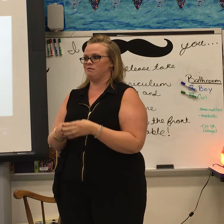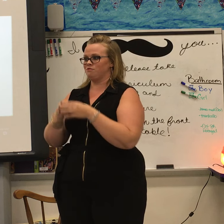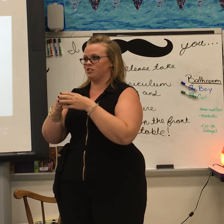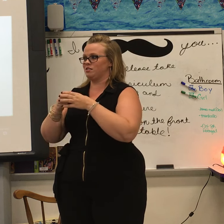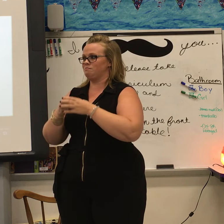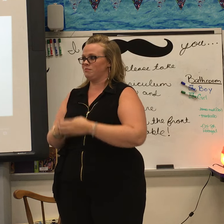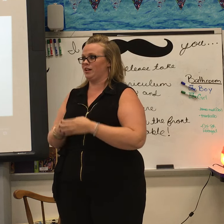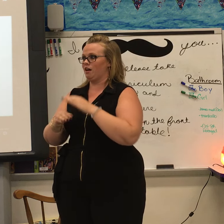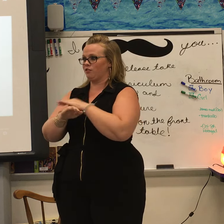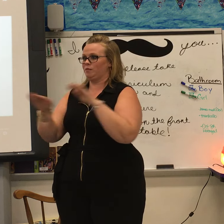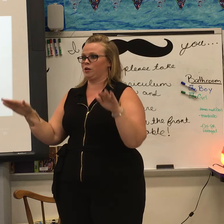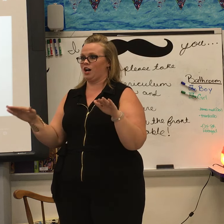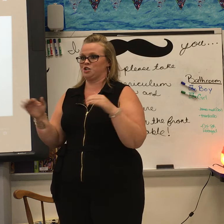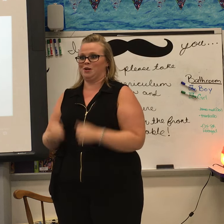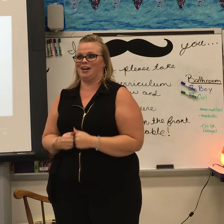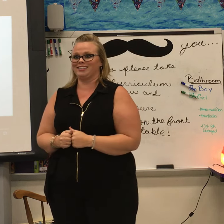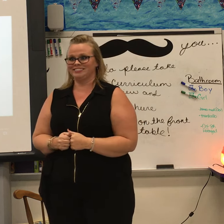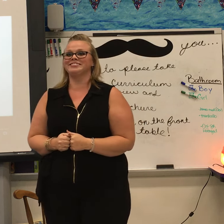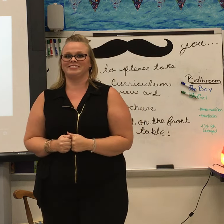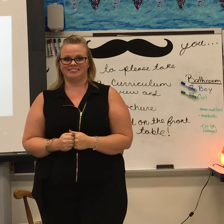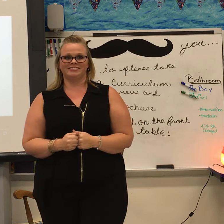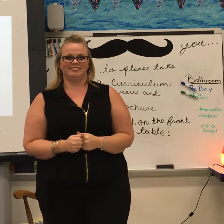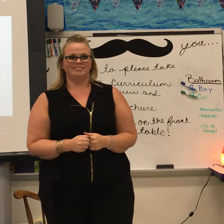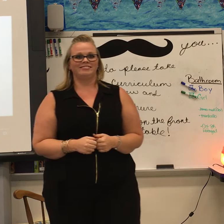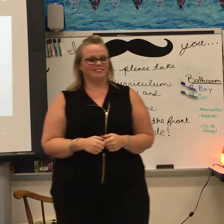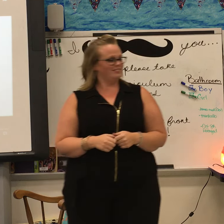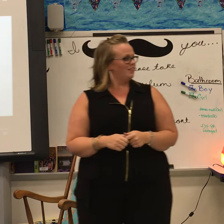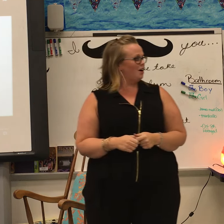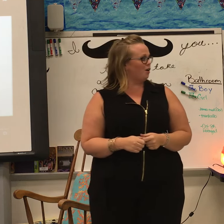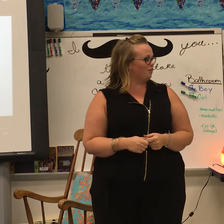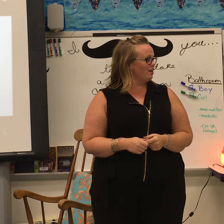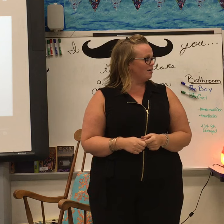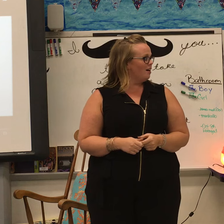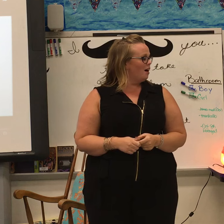still want to just take every precaution we can.